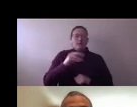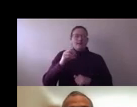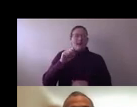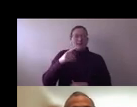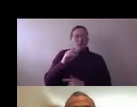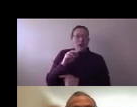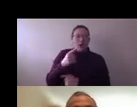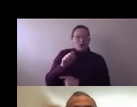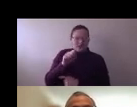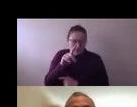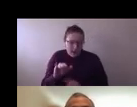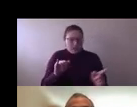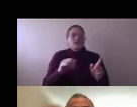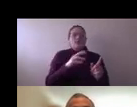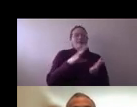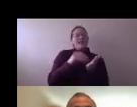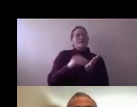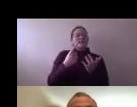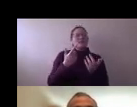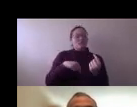Lessons, right? What can we draw?